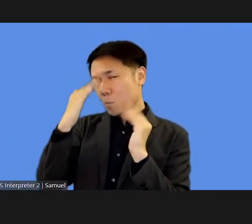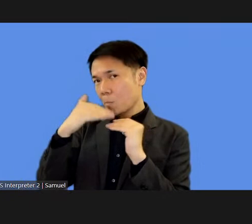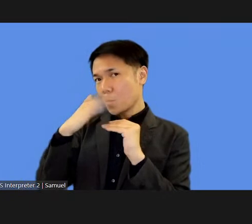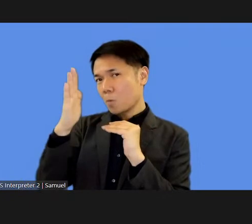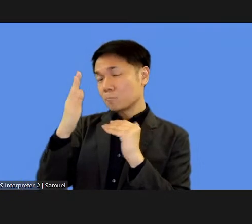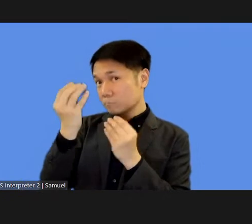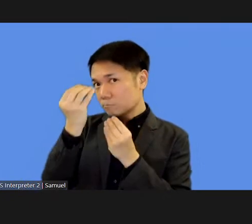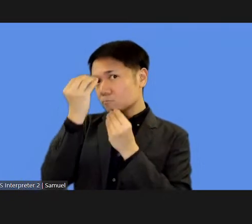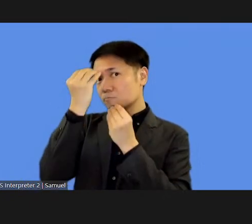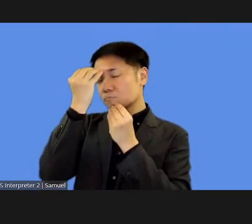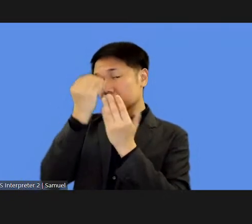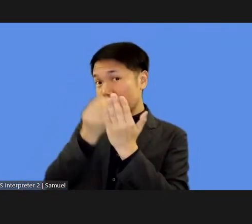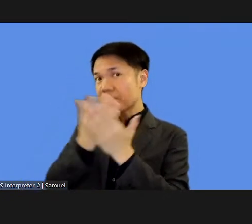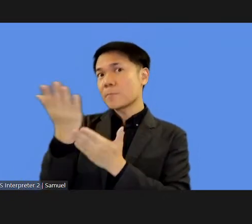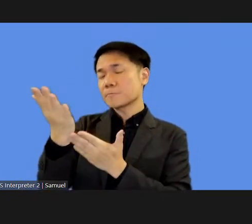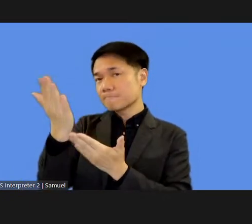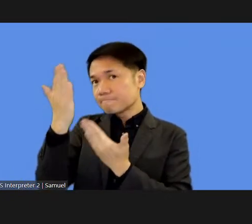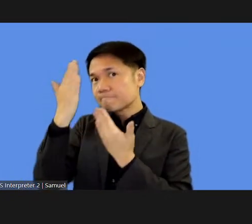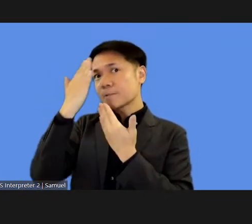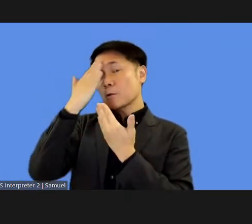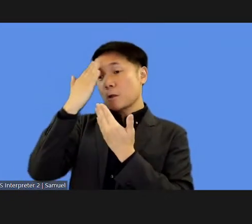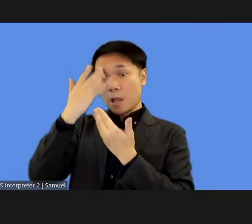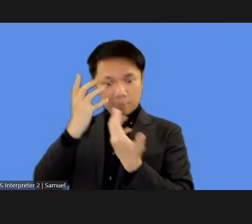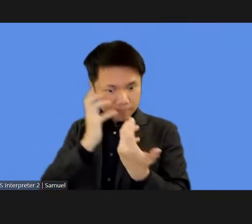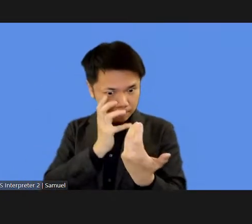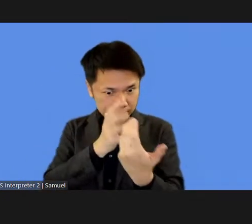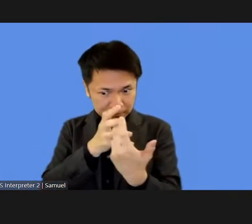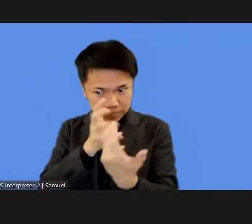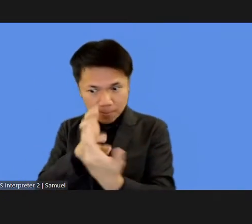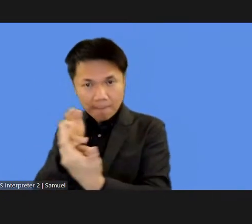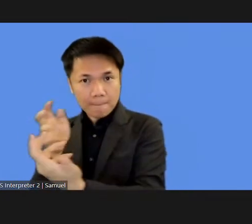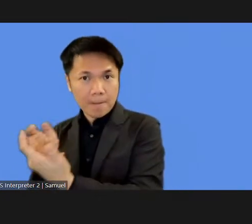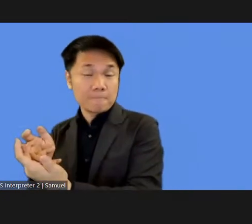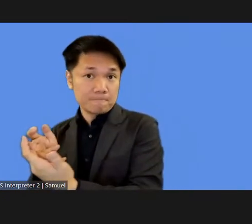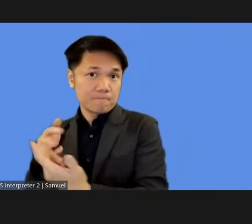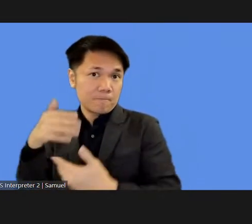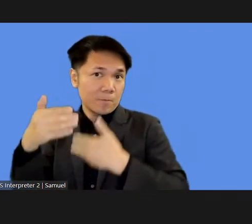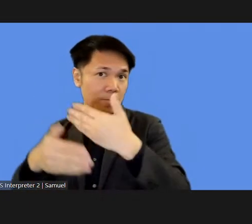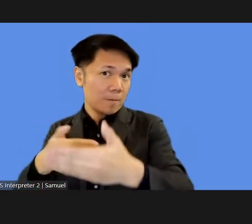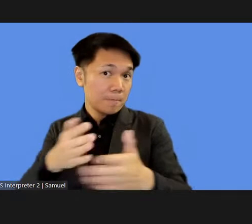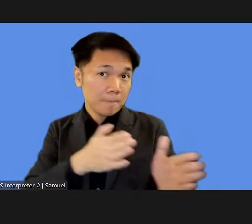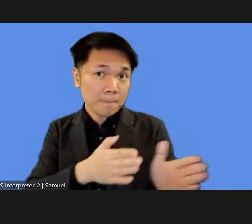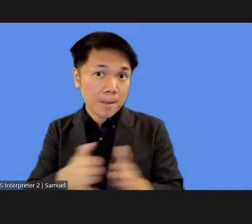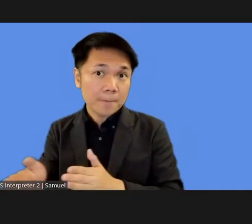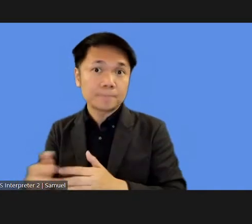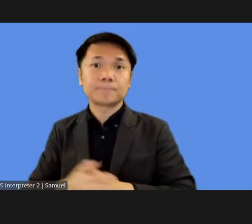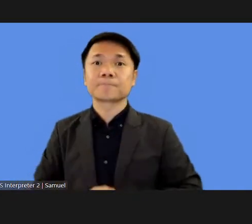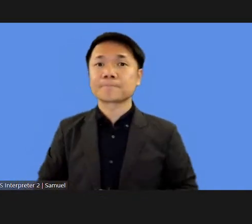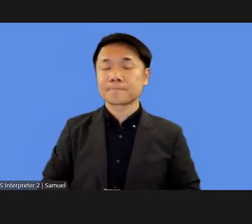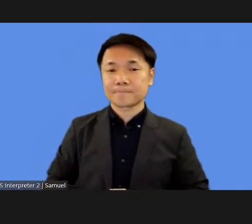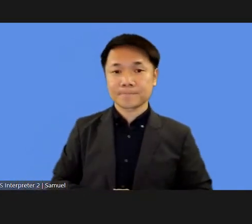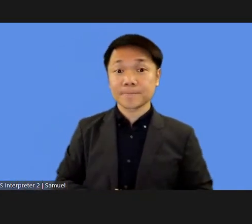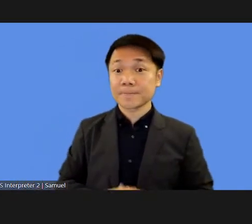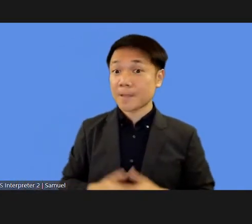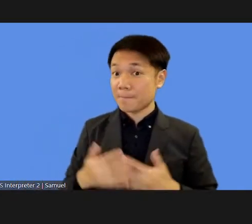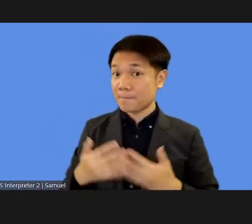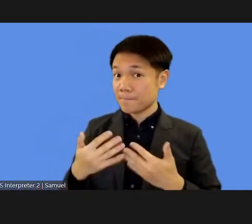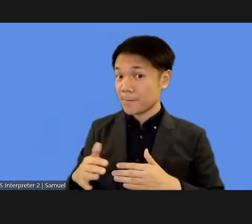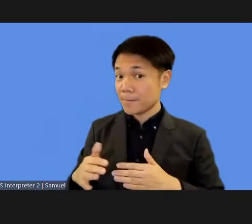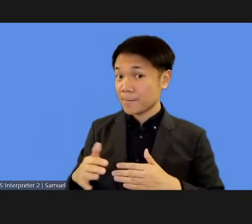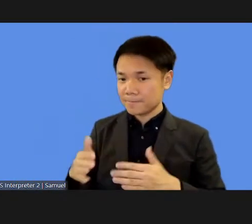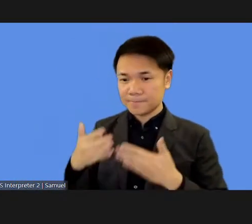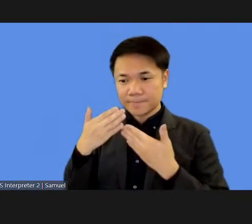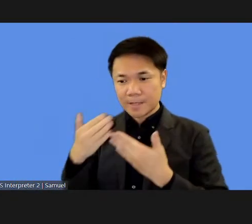subsequently. Mamadou Chonga from Birkama, Gambia, my brother from Gambia. Would like to get